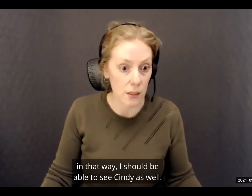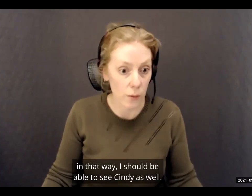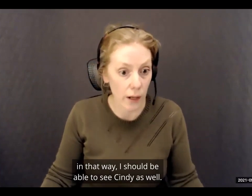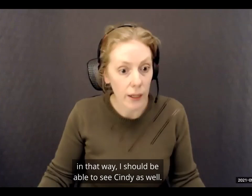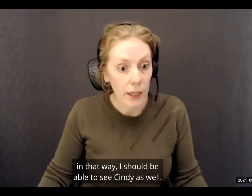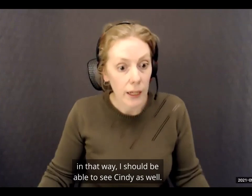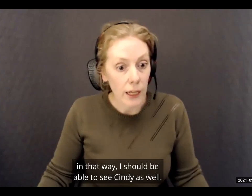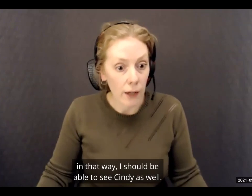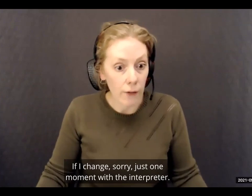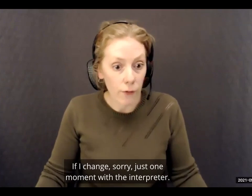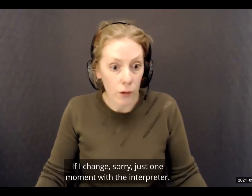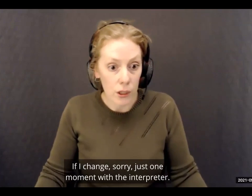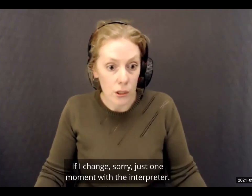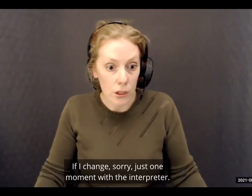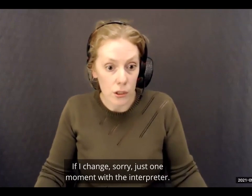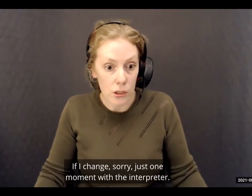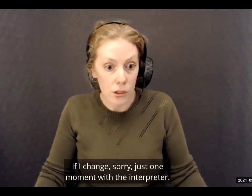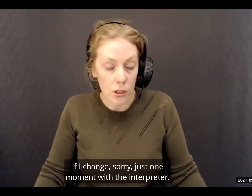see Cindy as well.